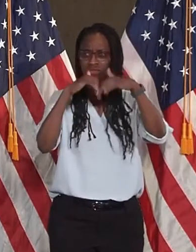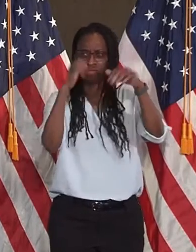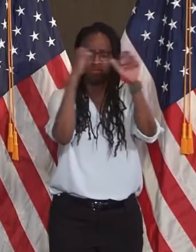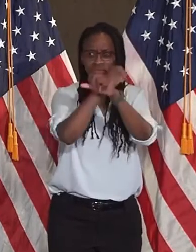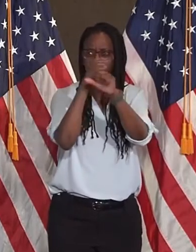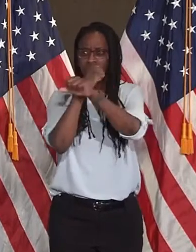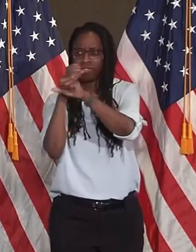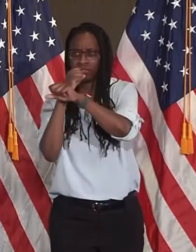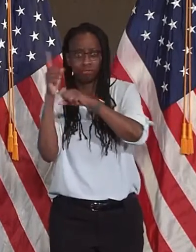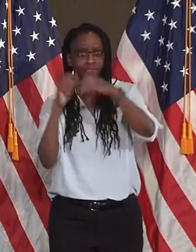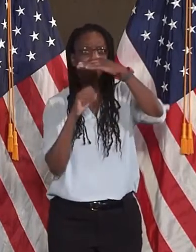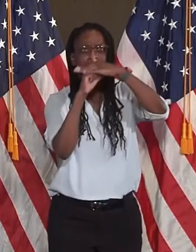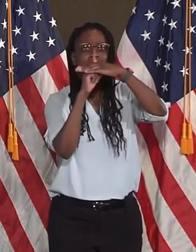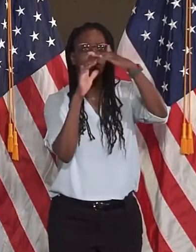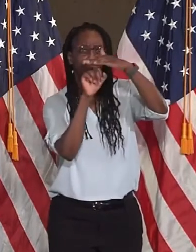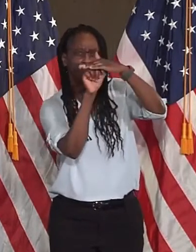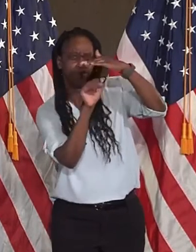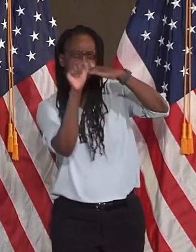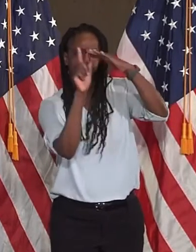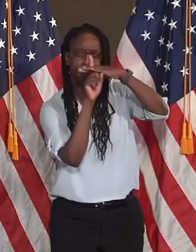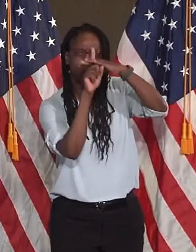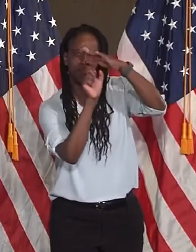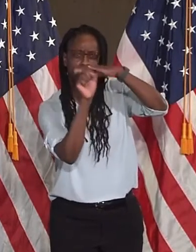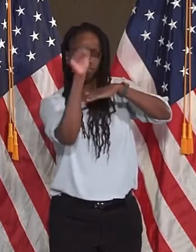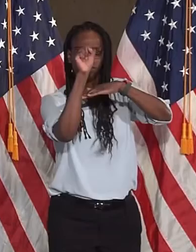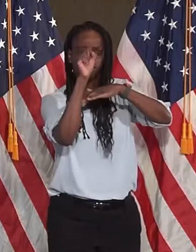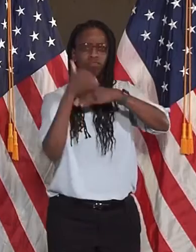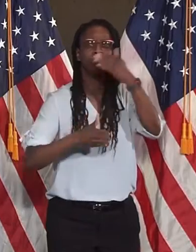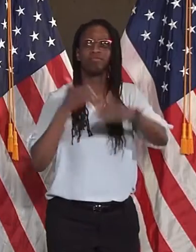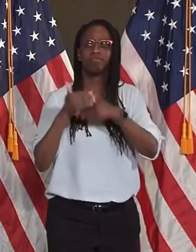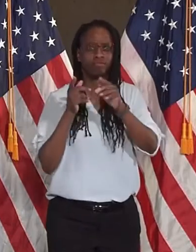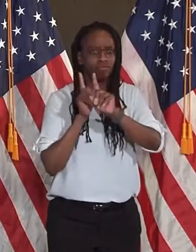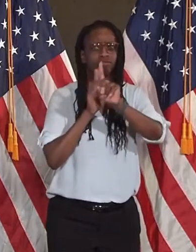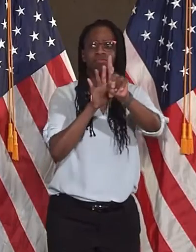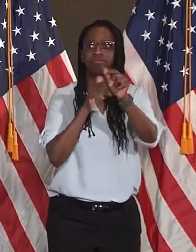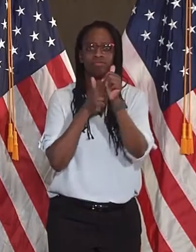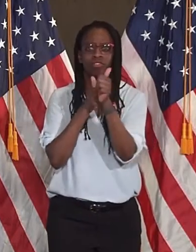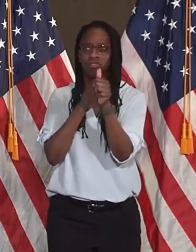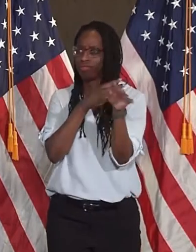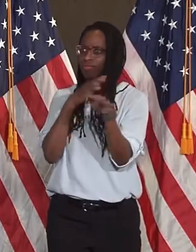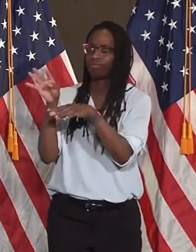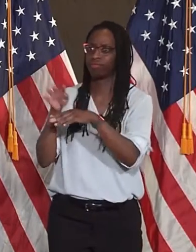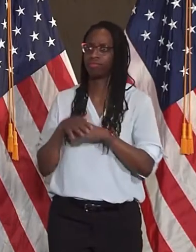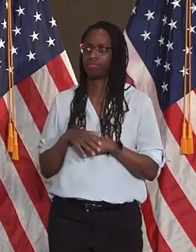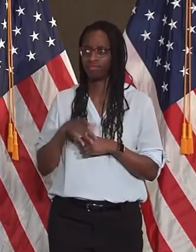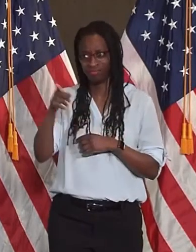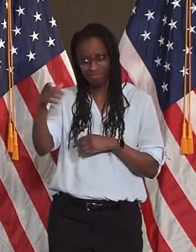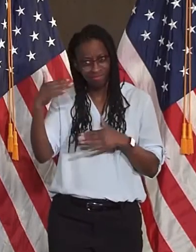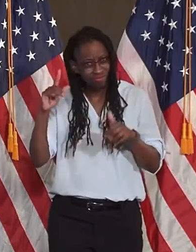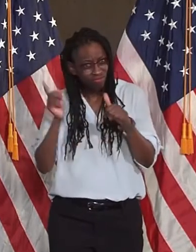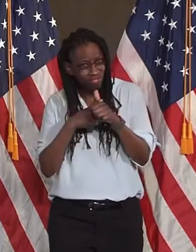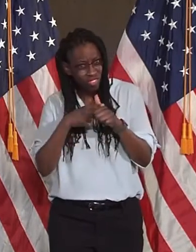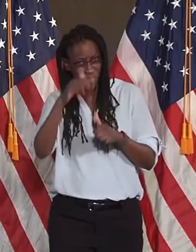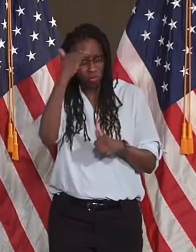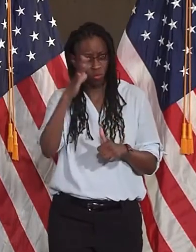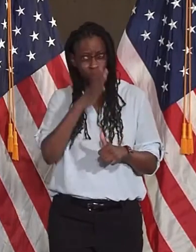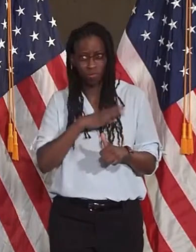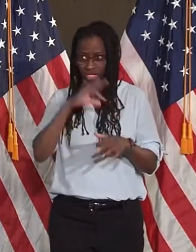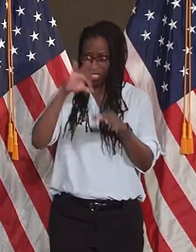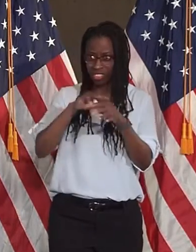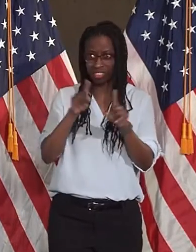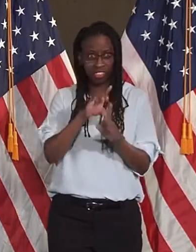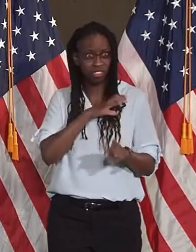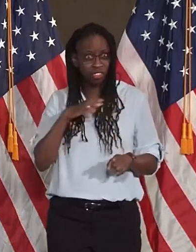Black woman elected to the Boston City Council, but as the first Black woman to represent Massachusetts in